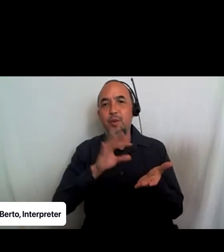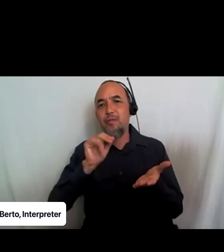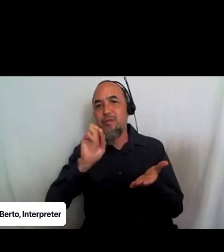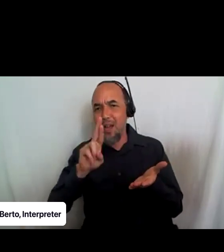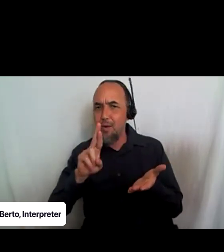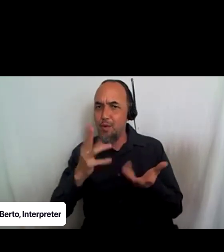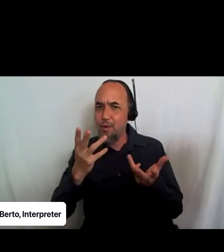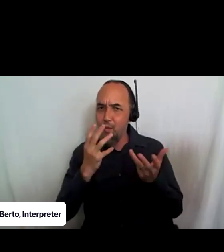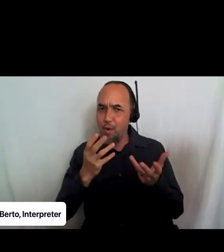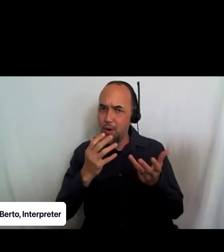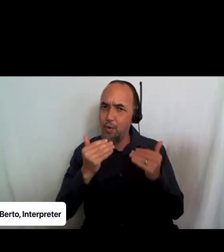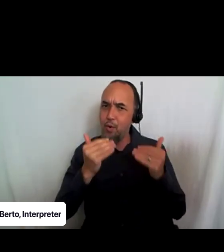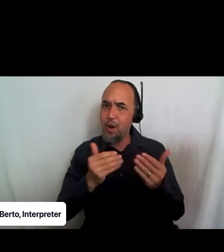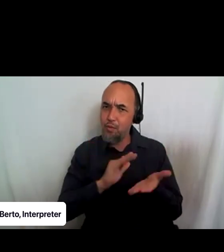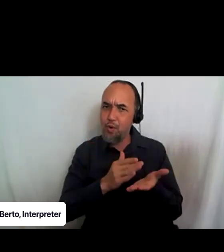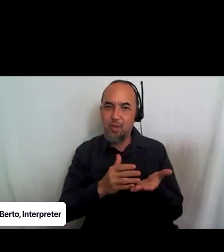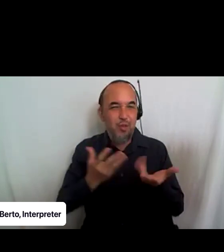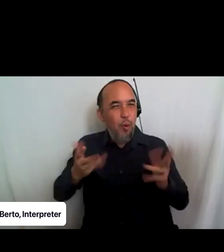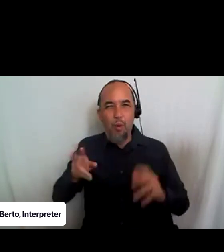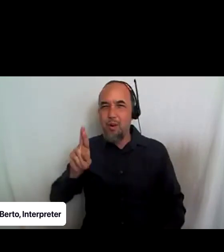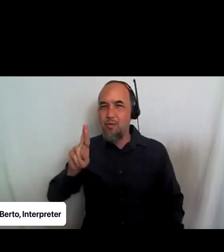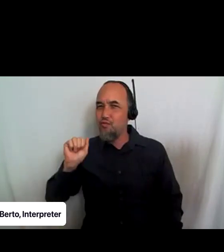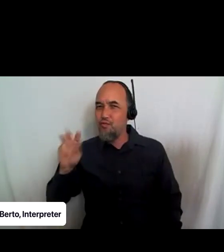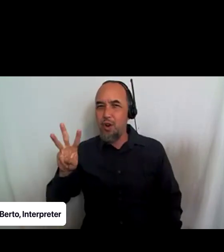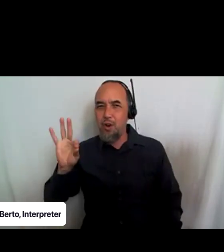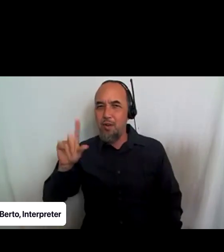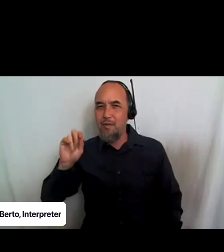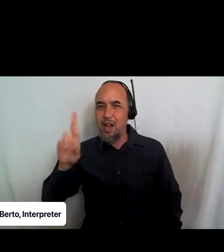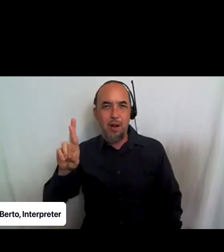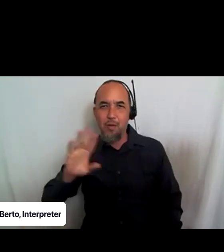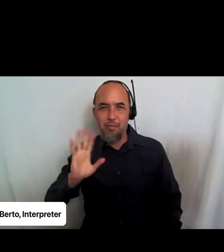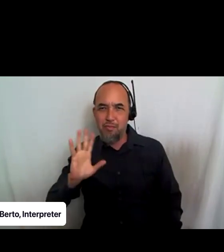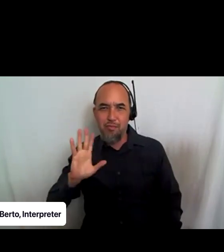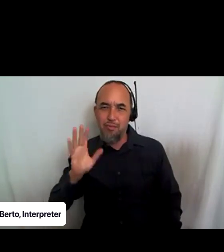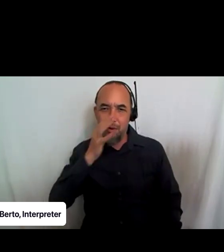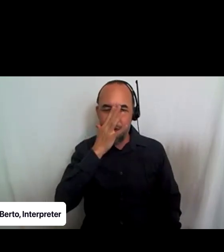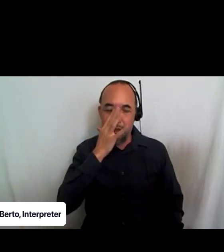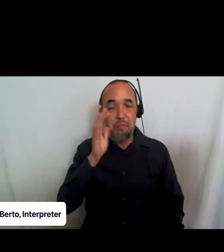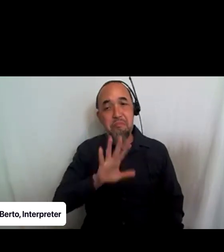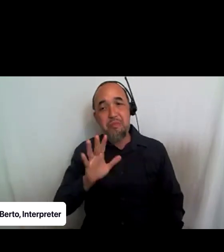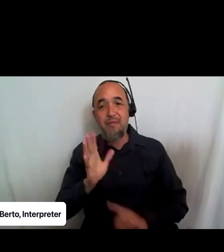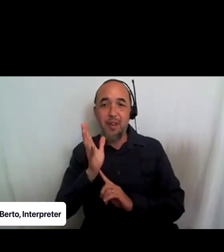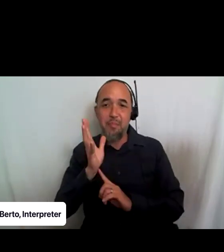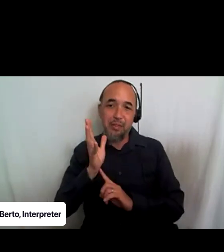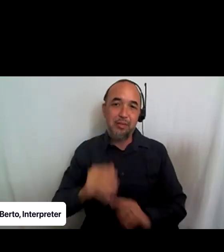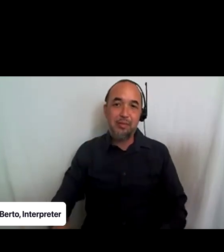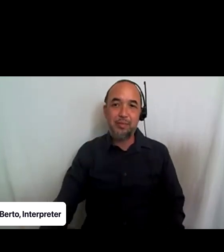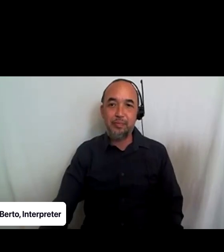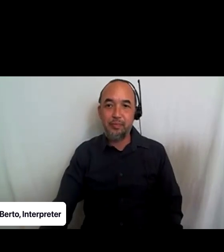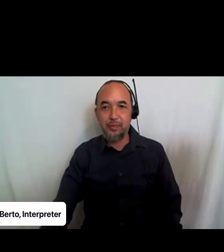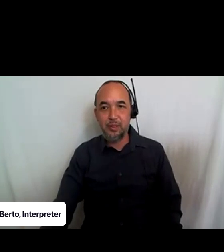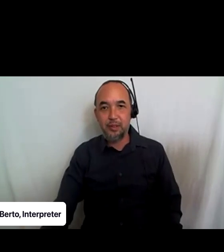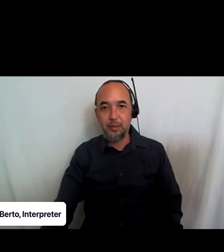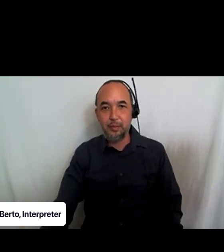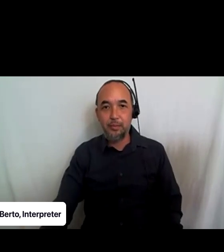it's not raw in your baking sauce. So yeah, about 5 minutes before we add